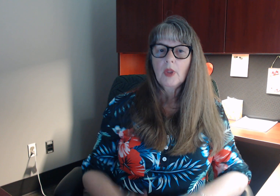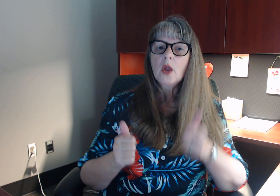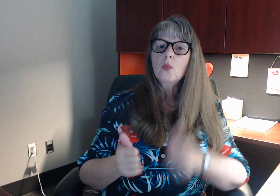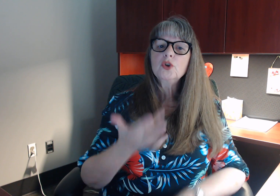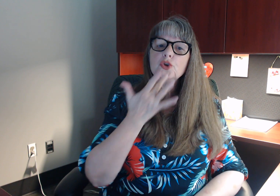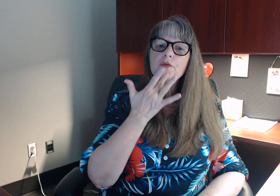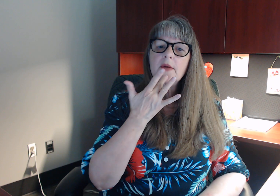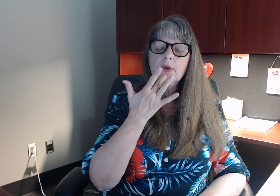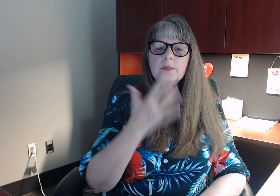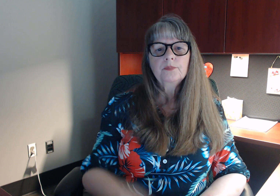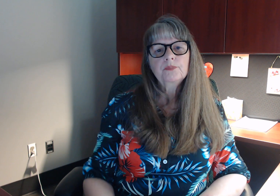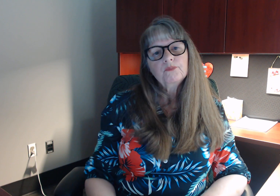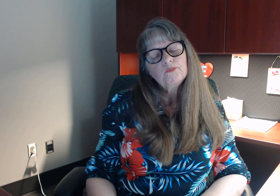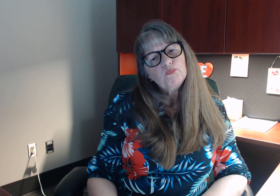Which is your favorite?